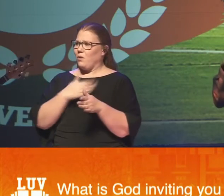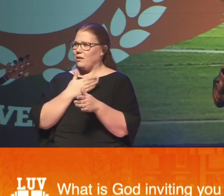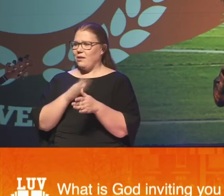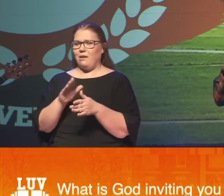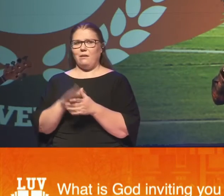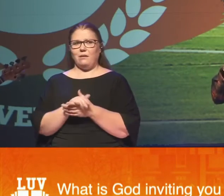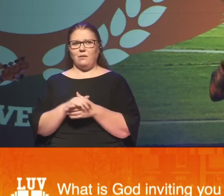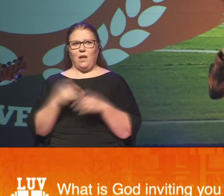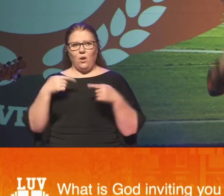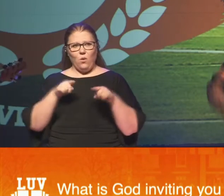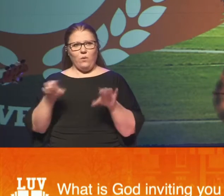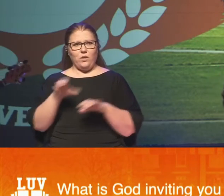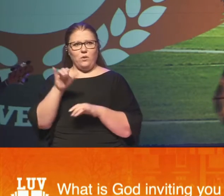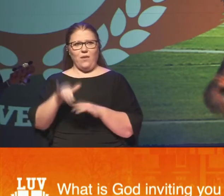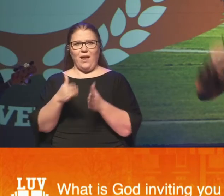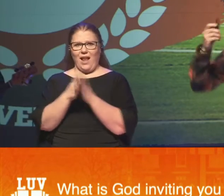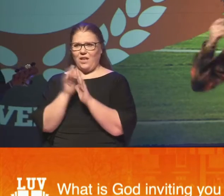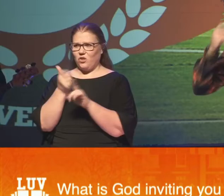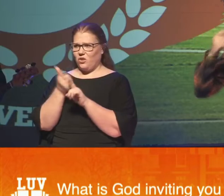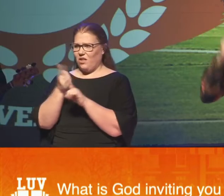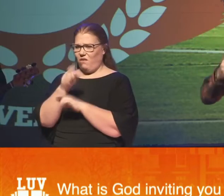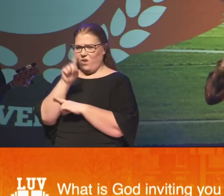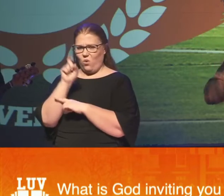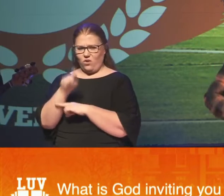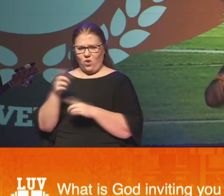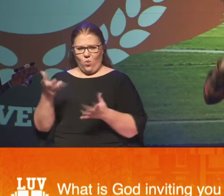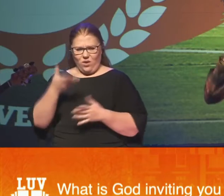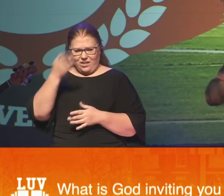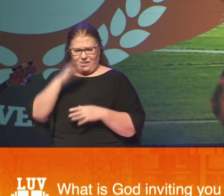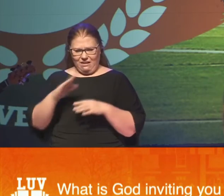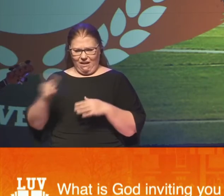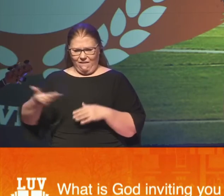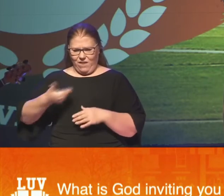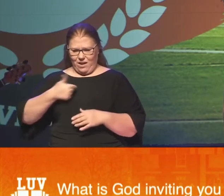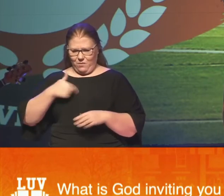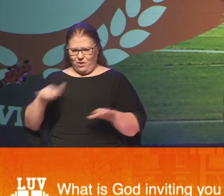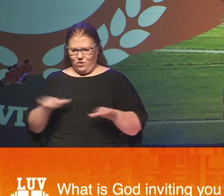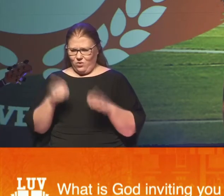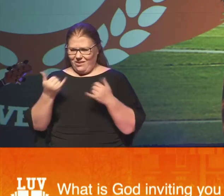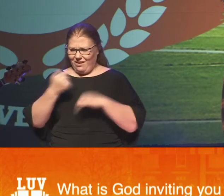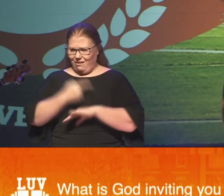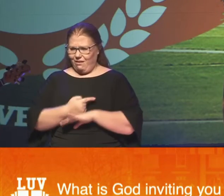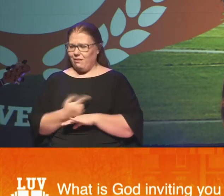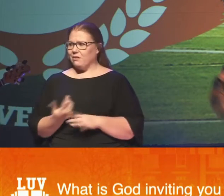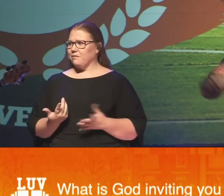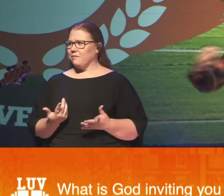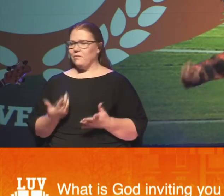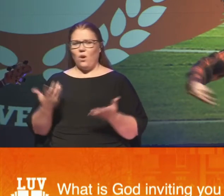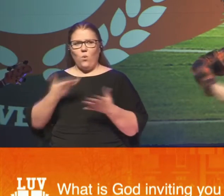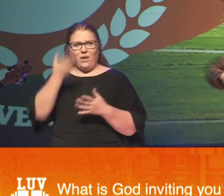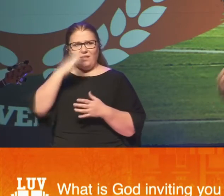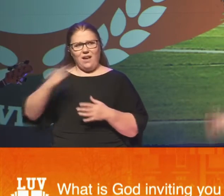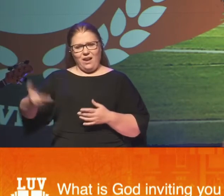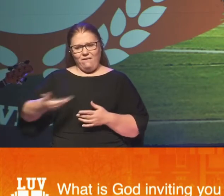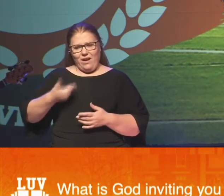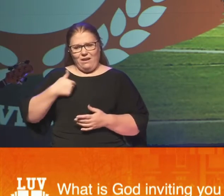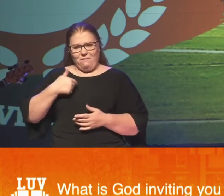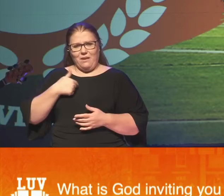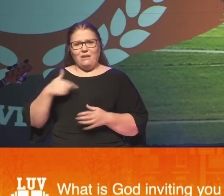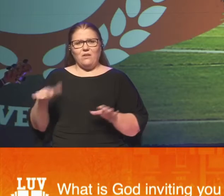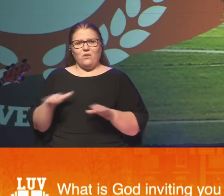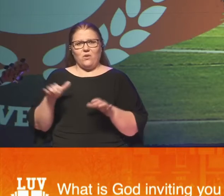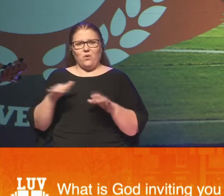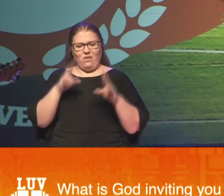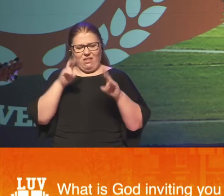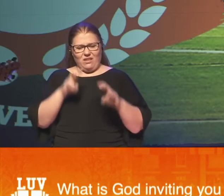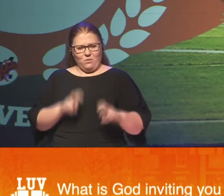this, ask yourself this question: what is God inviting me into today? What is God inviting me into as I've